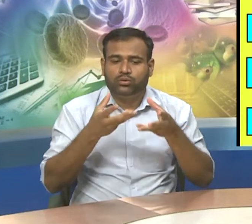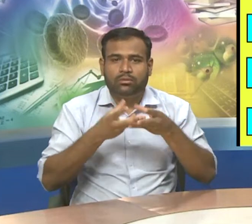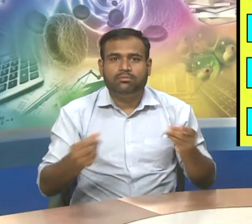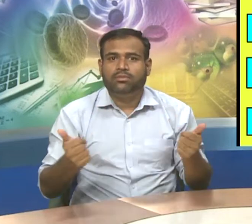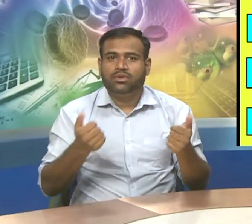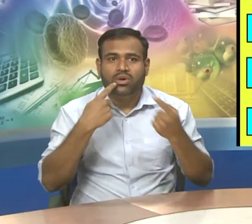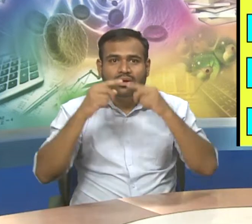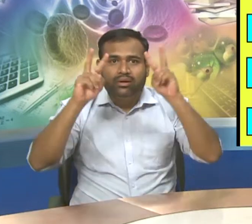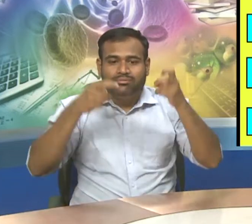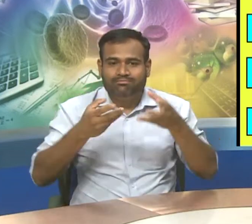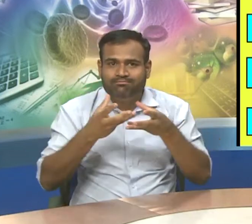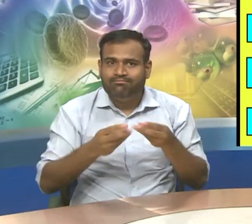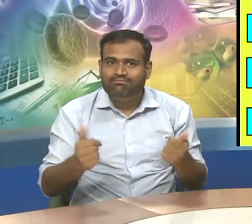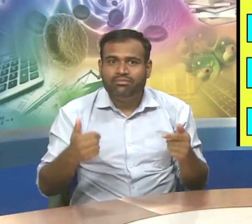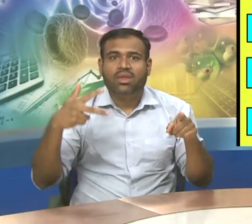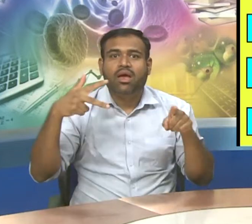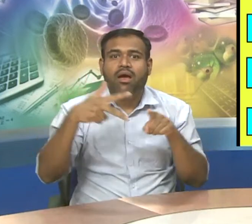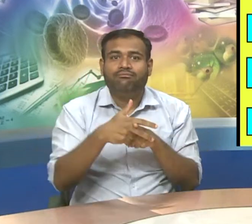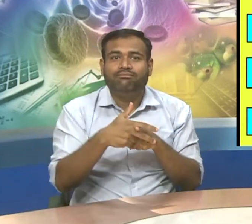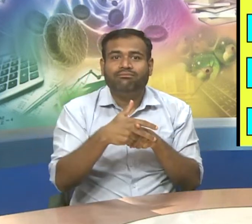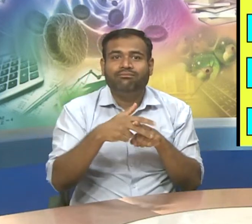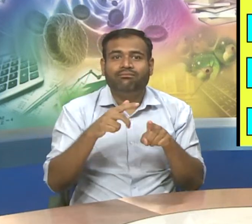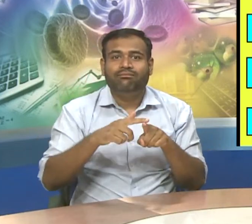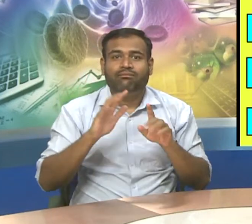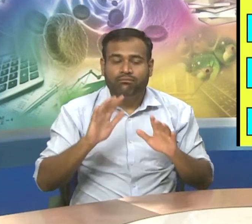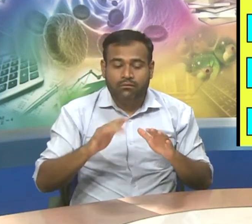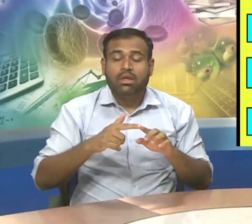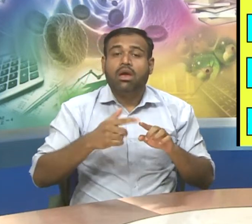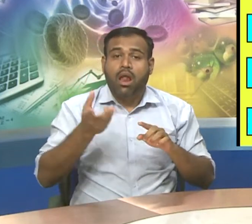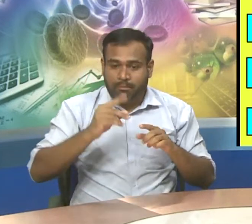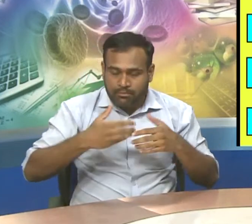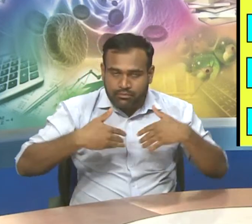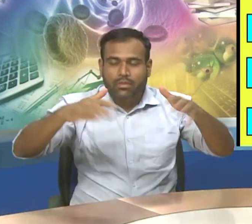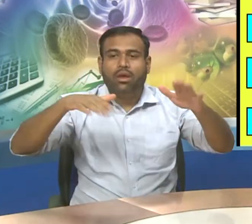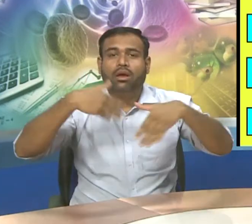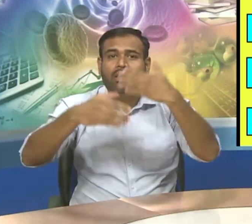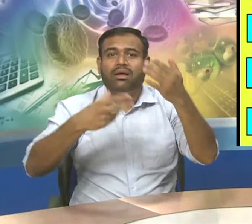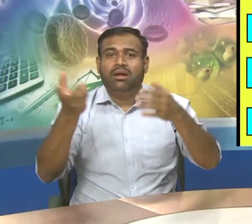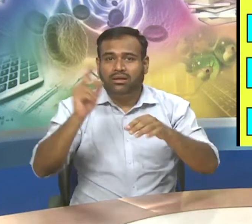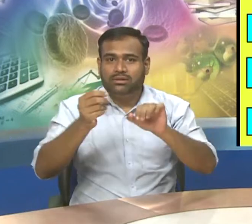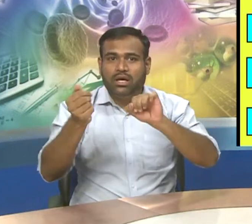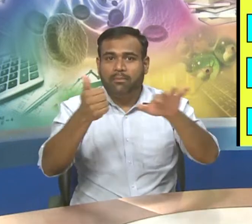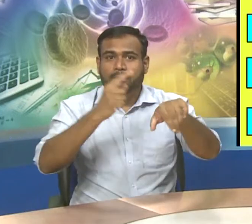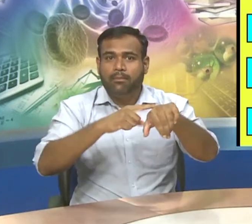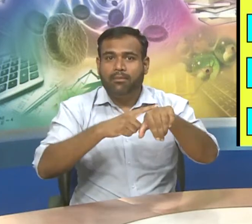discontinue a session of the parliament or state legislature without dissolving it.